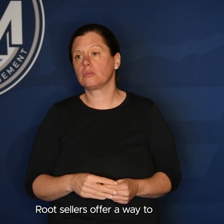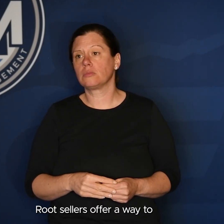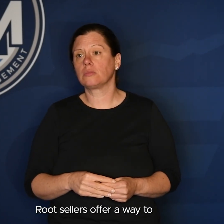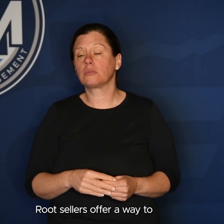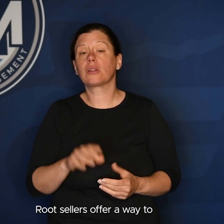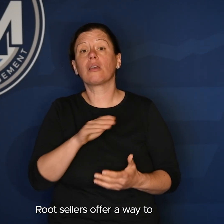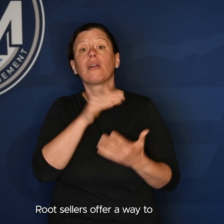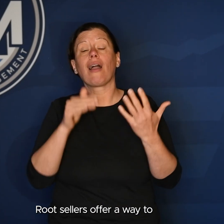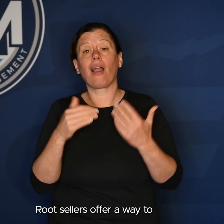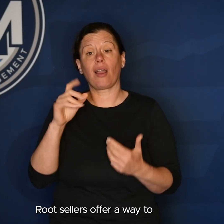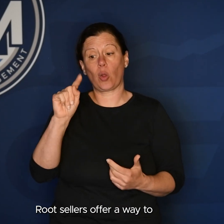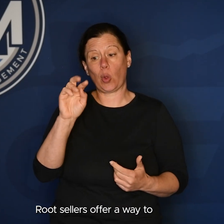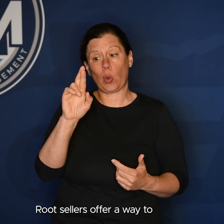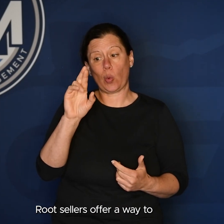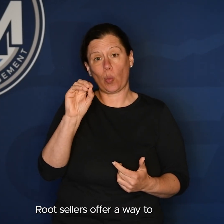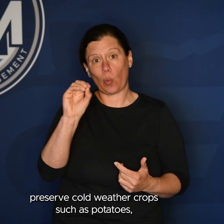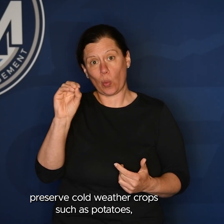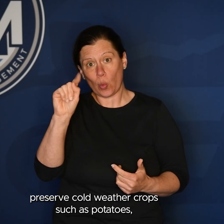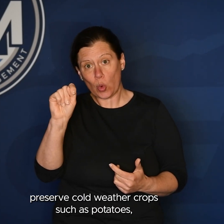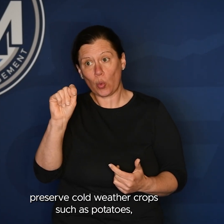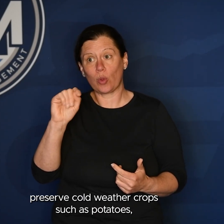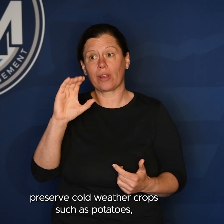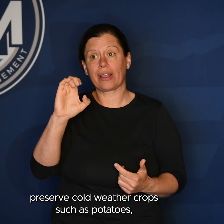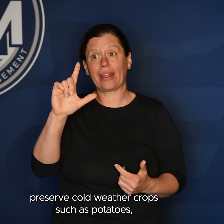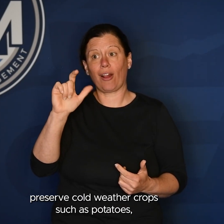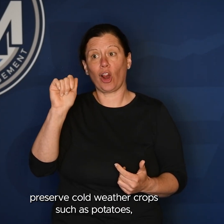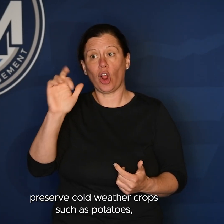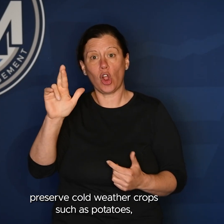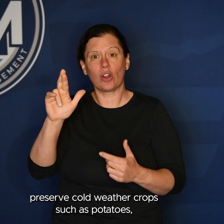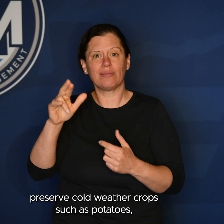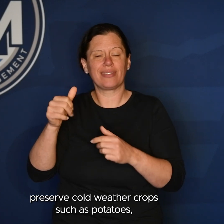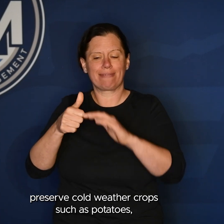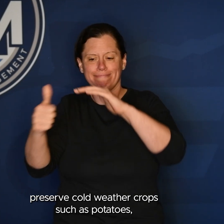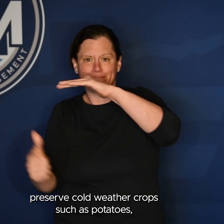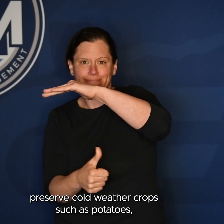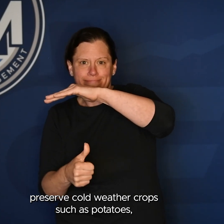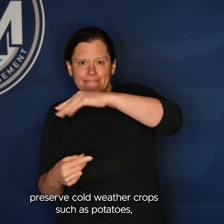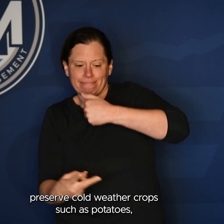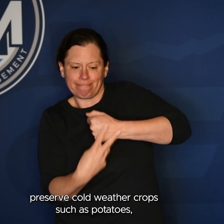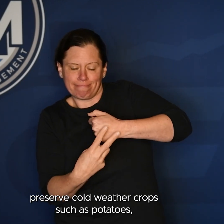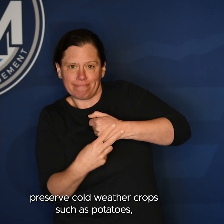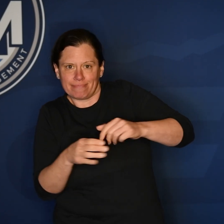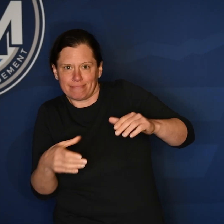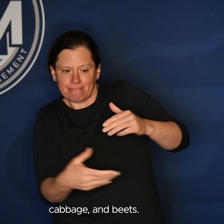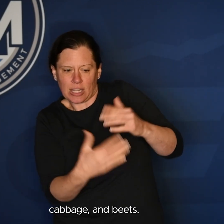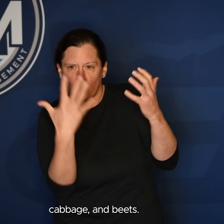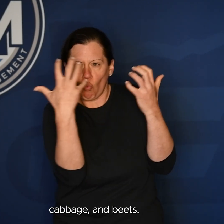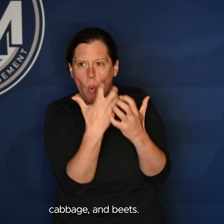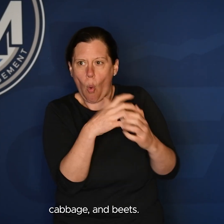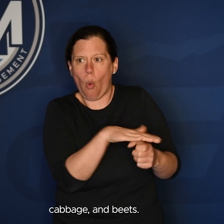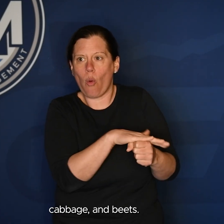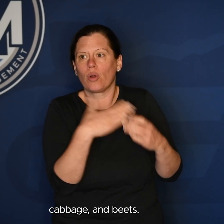Root cellars offer a way to preserve cold weather crops, such as potatoes, cabbage, and